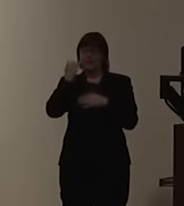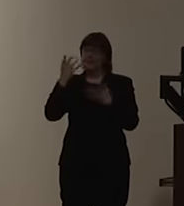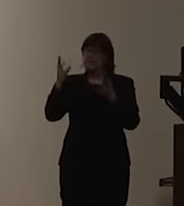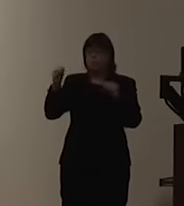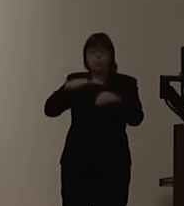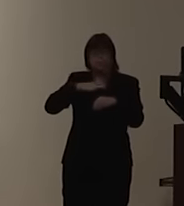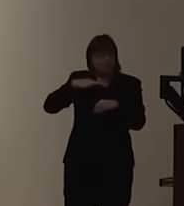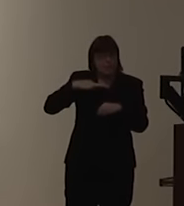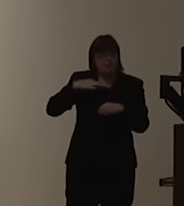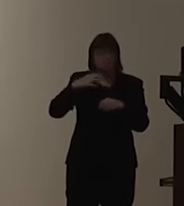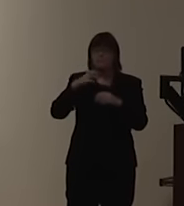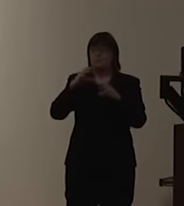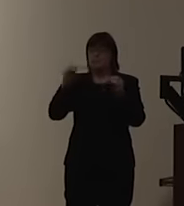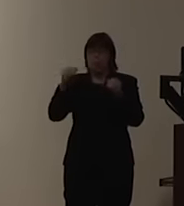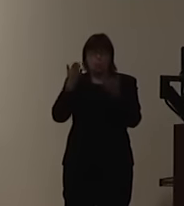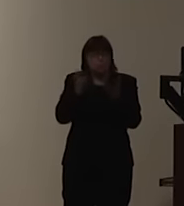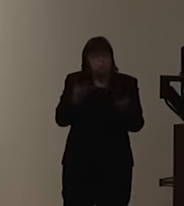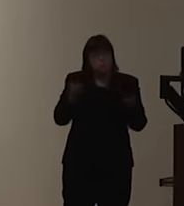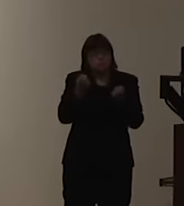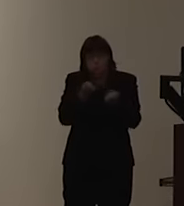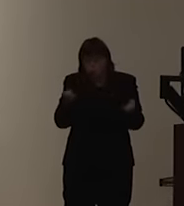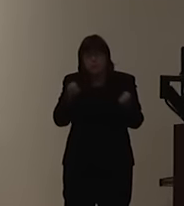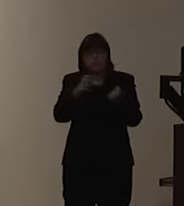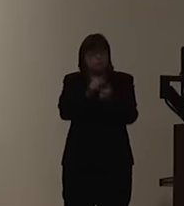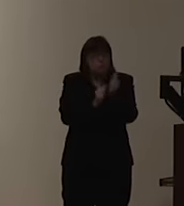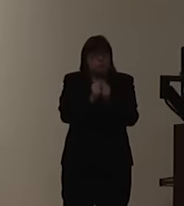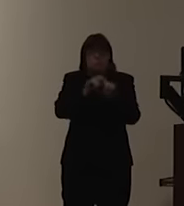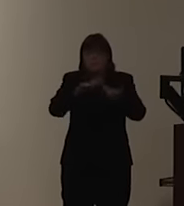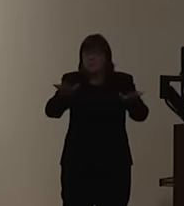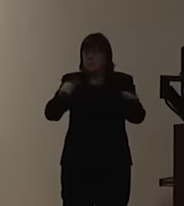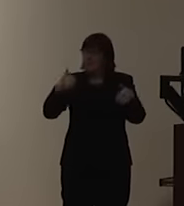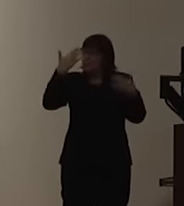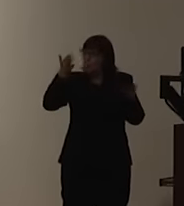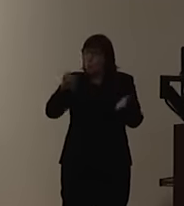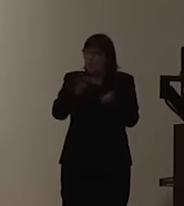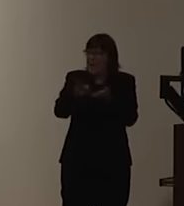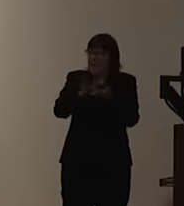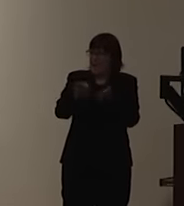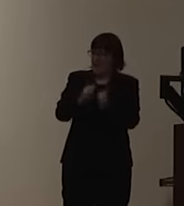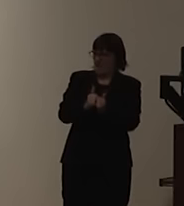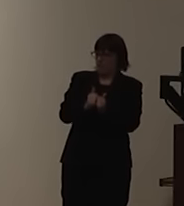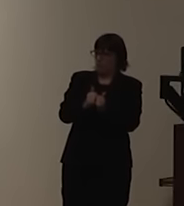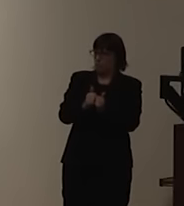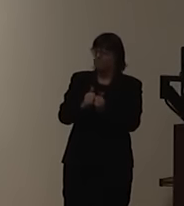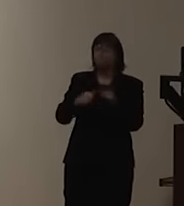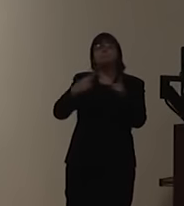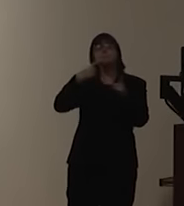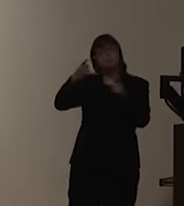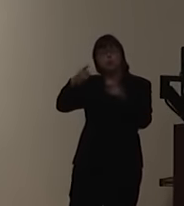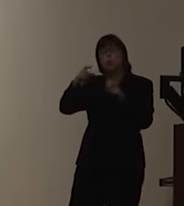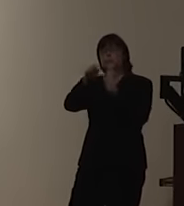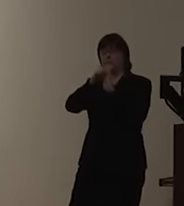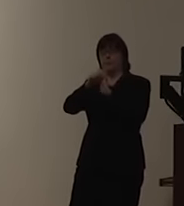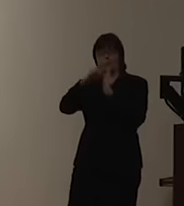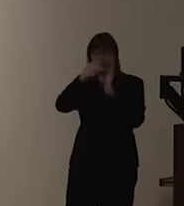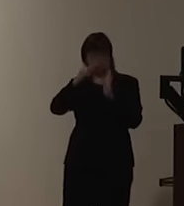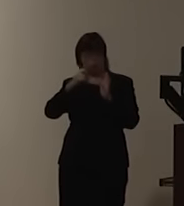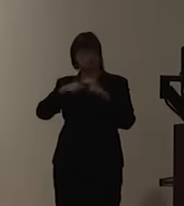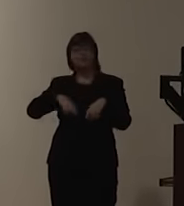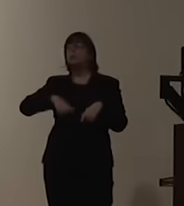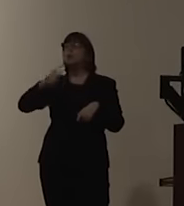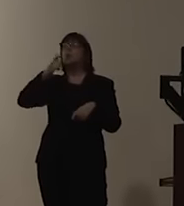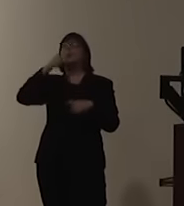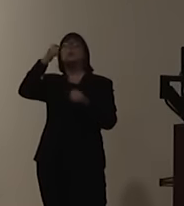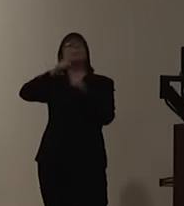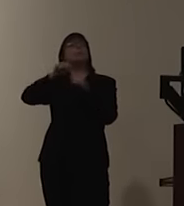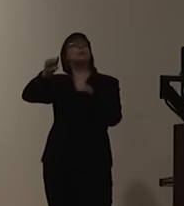or the systems, meaning the stuff includes laboratory diagnosis, how are you going to know? I told you what the presenting symptoms were. 10 points to Gryffindor if